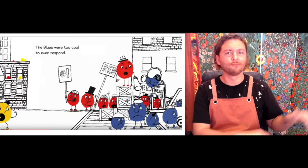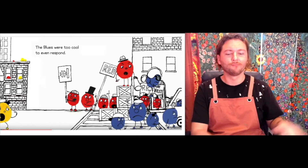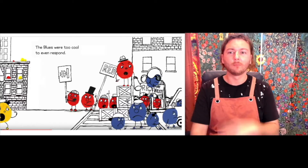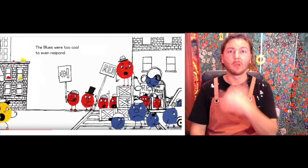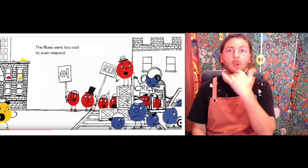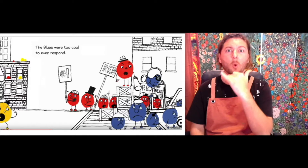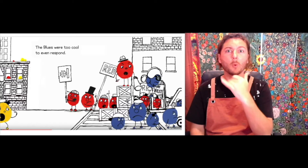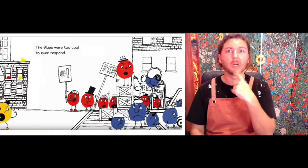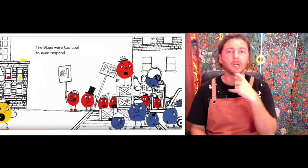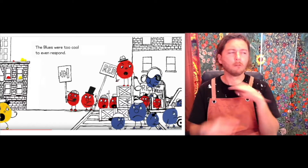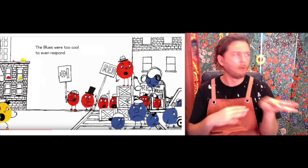engage.